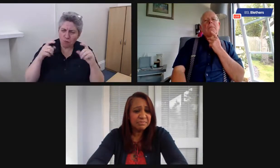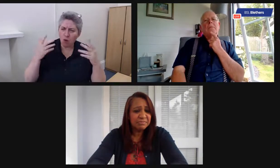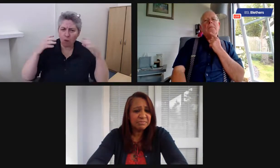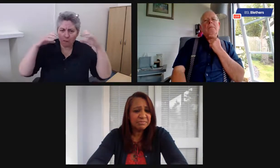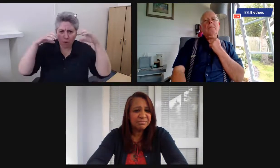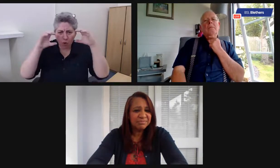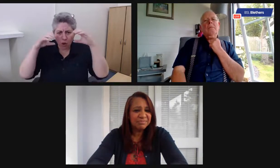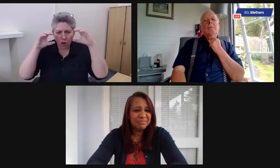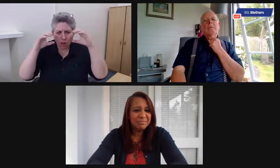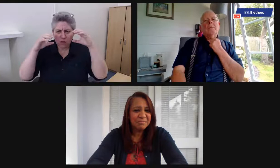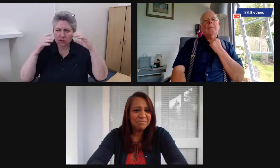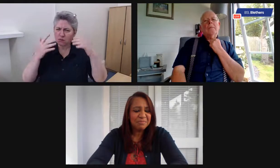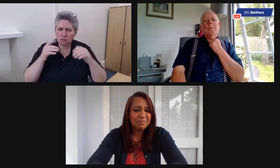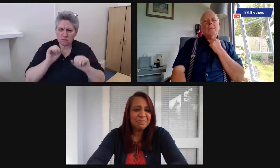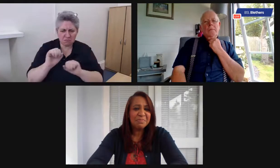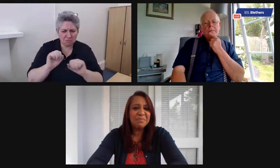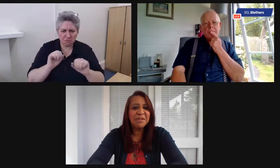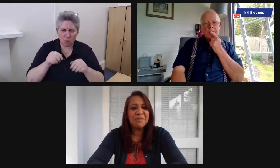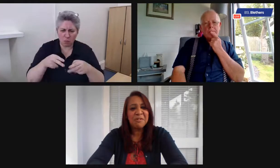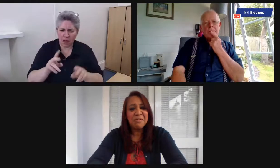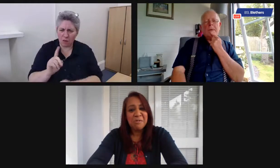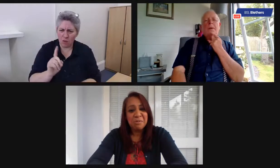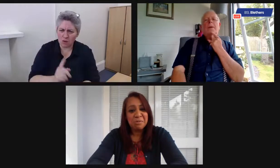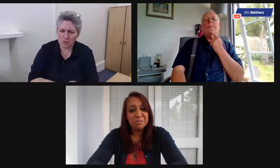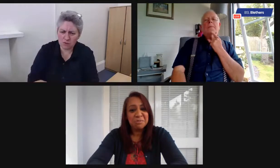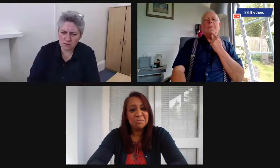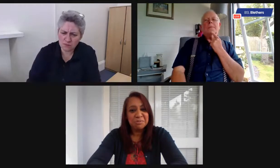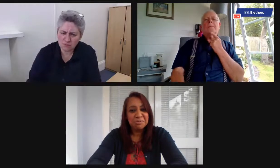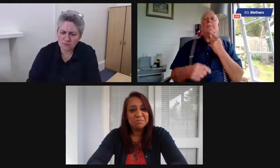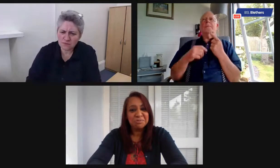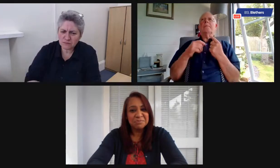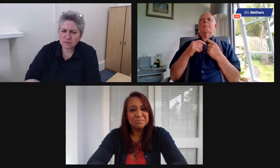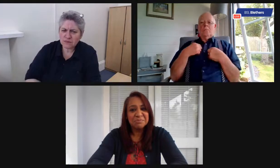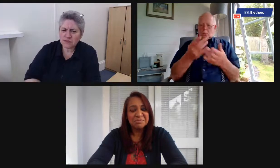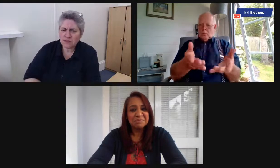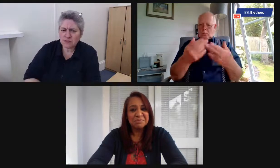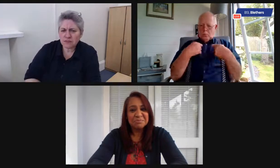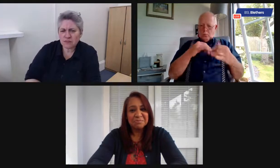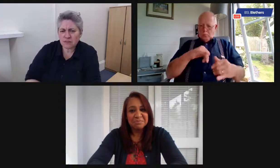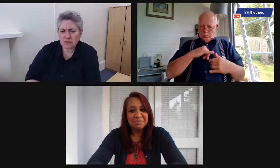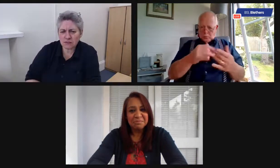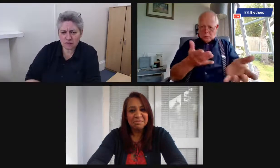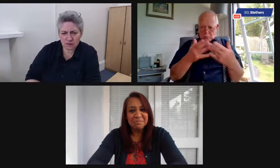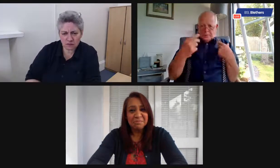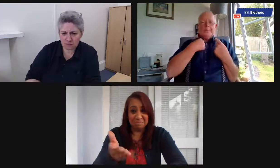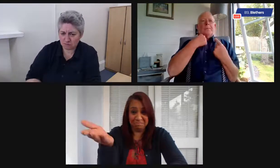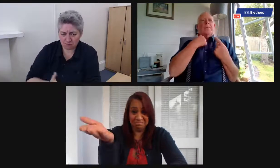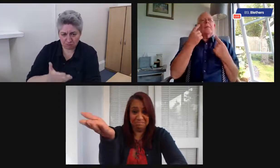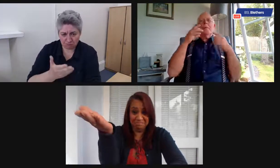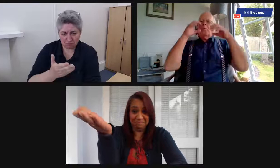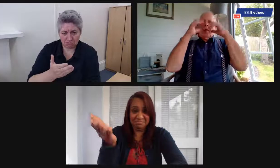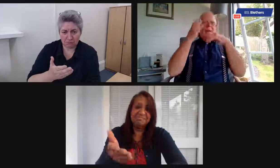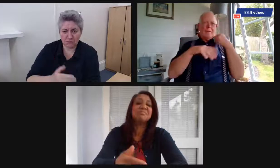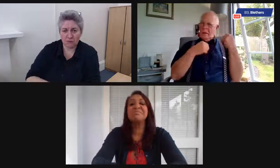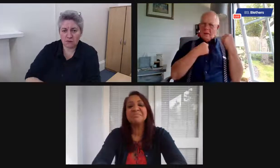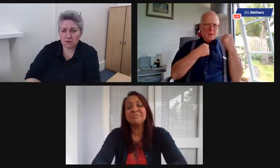when you're using your mobile phones or using binoculars, what's the best way to sort of